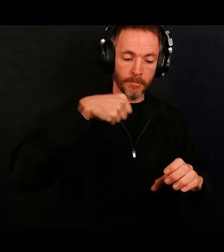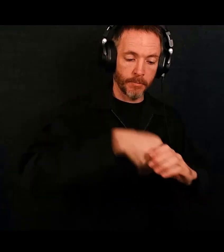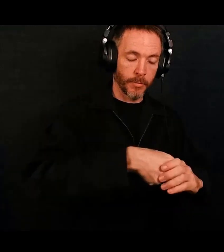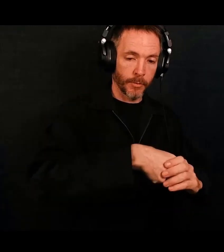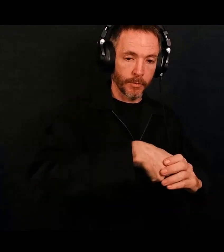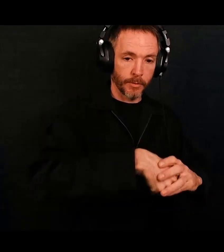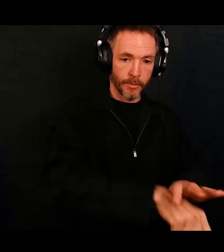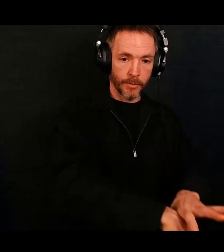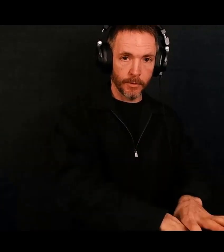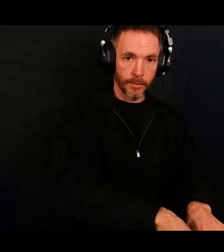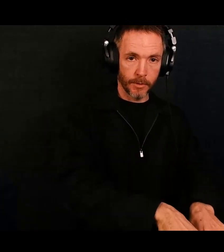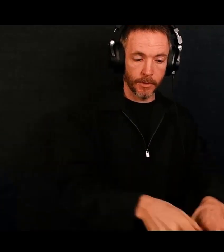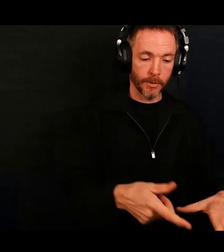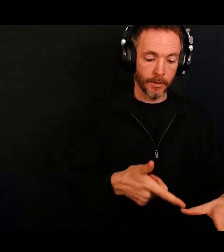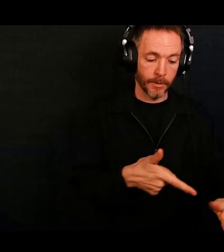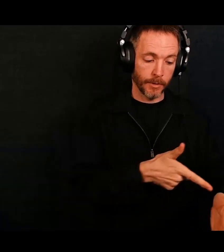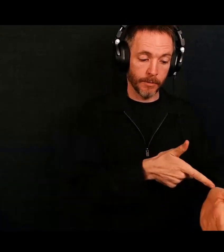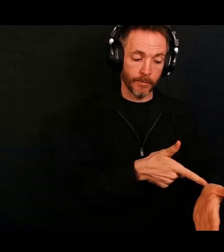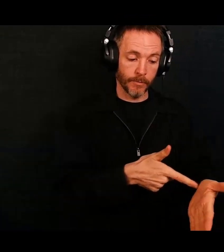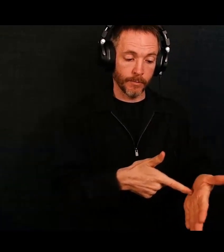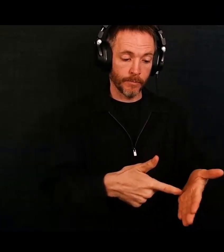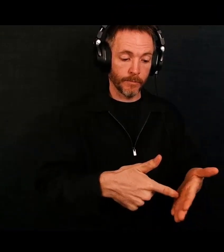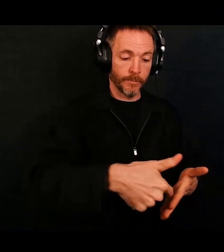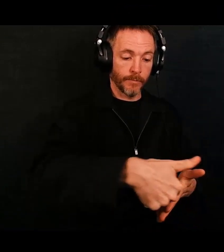and welded this on.